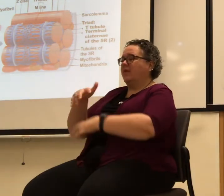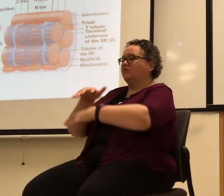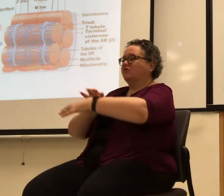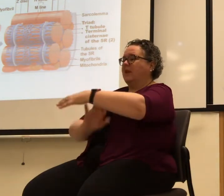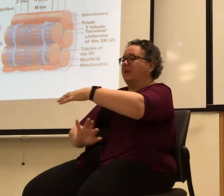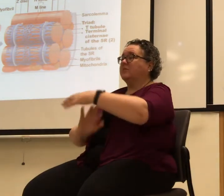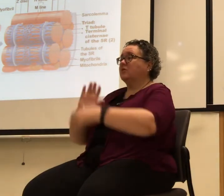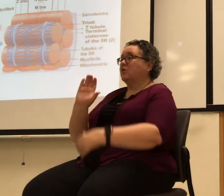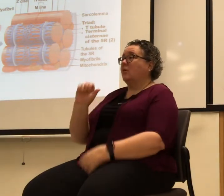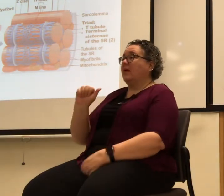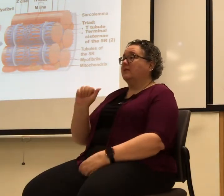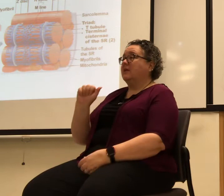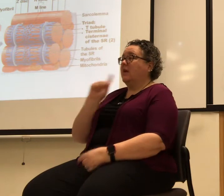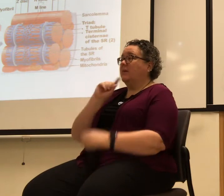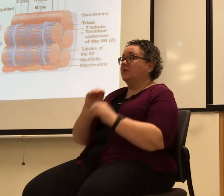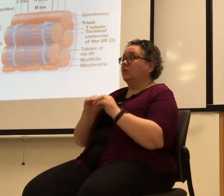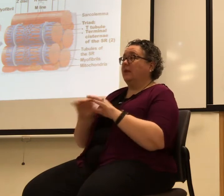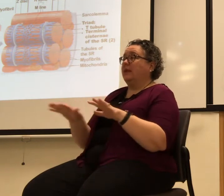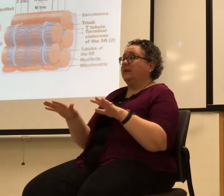when calcium is released,